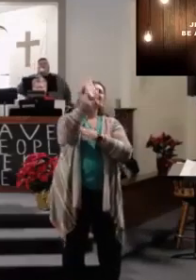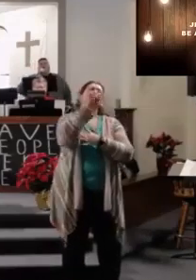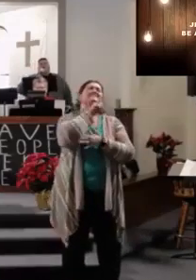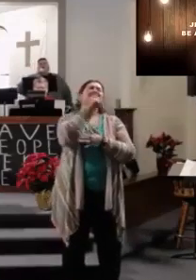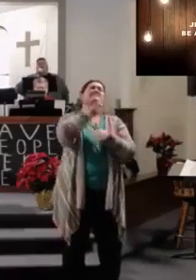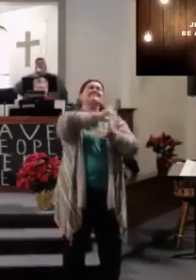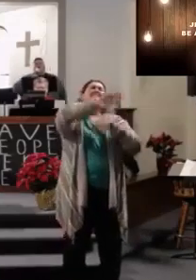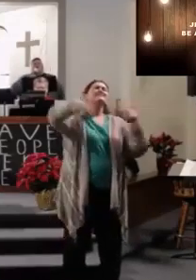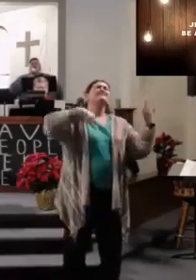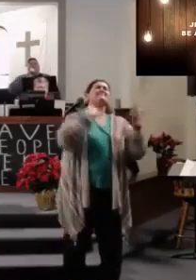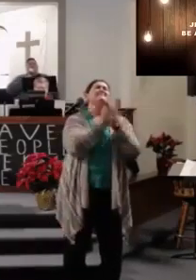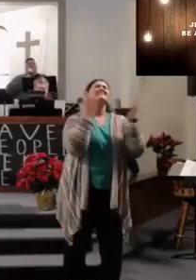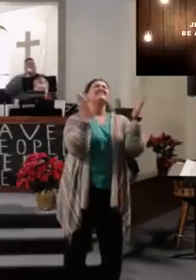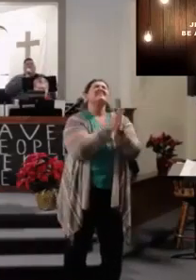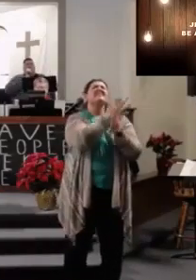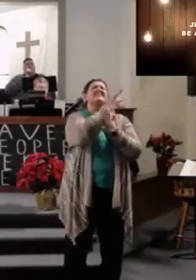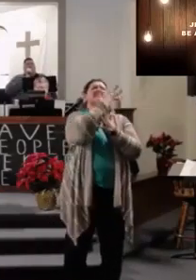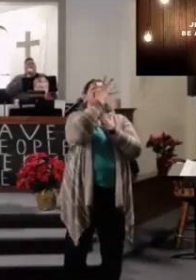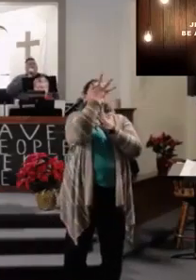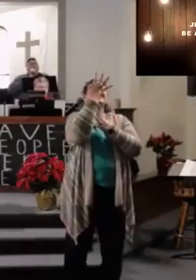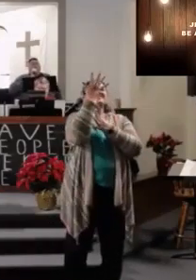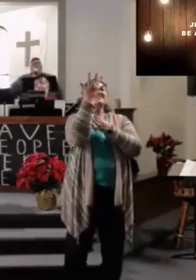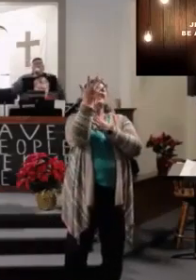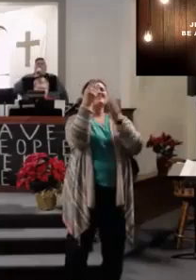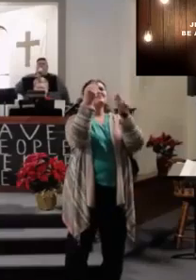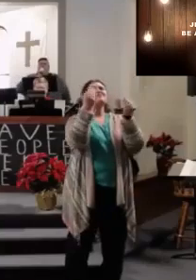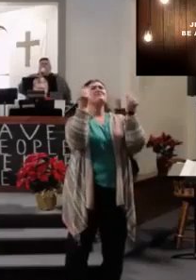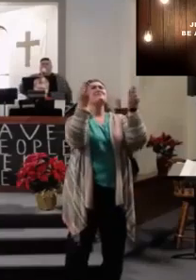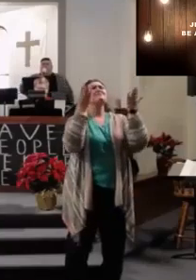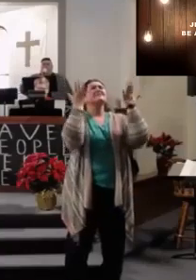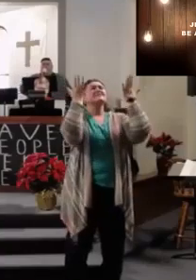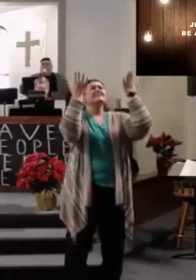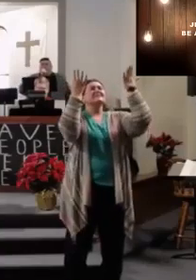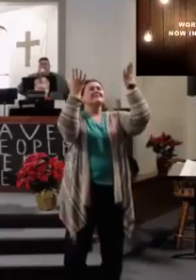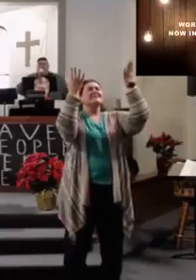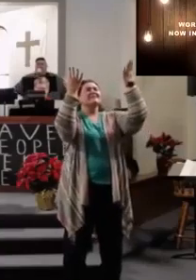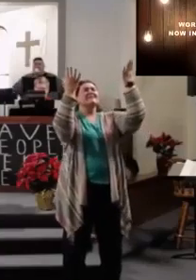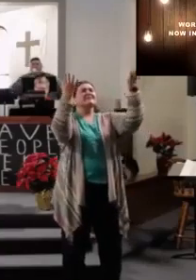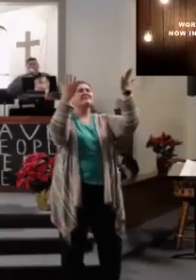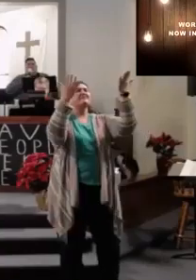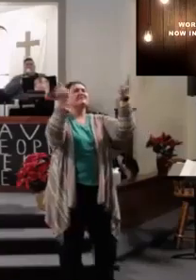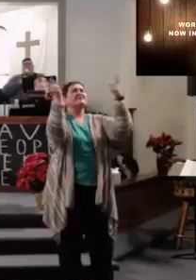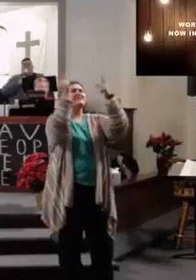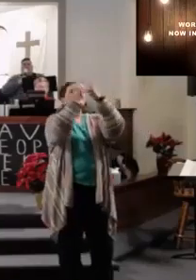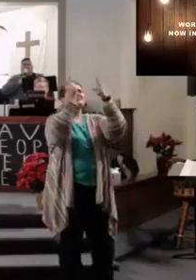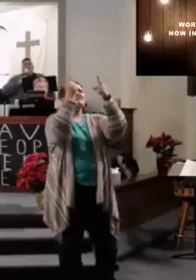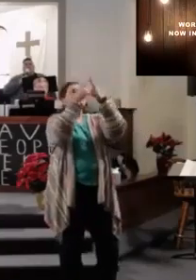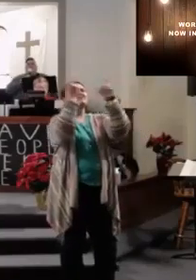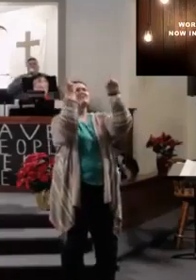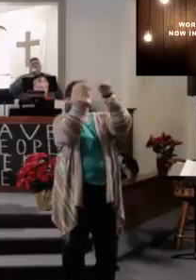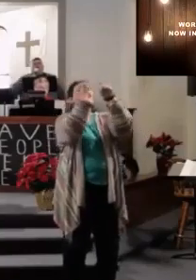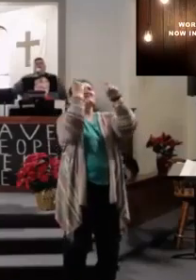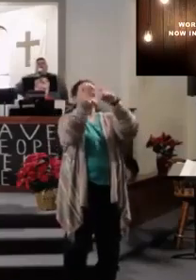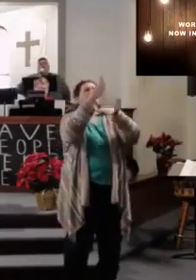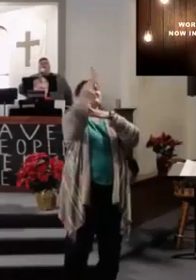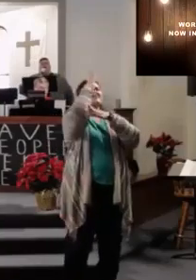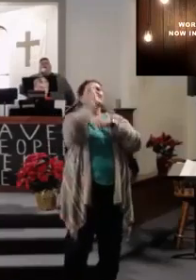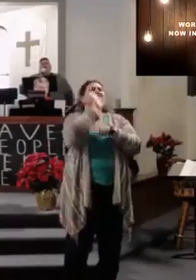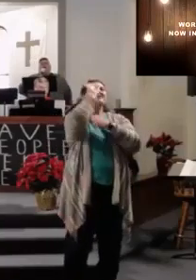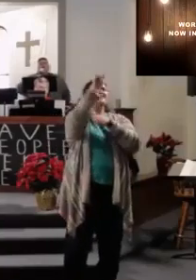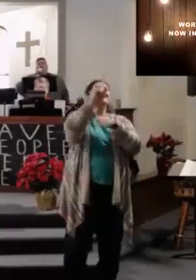to thee be all glory give. Word of